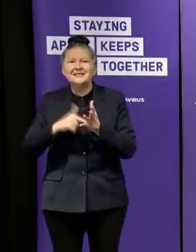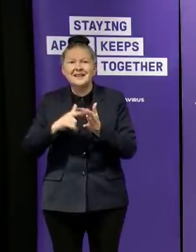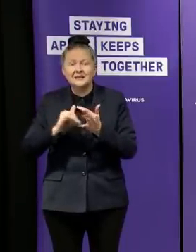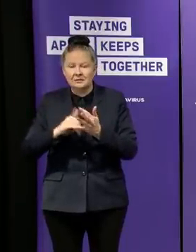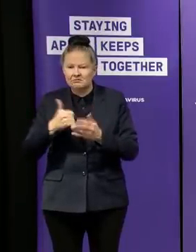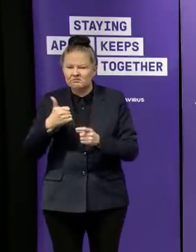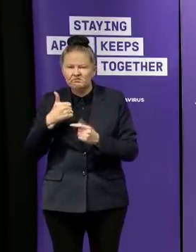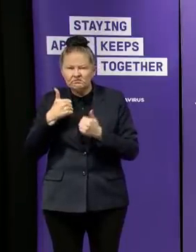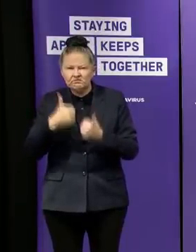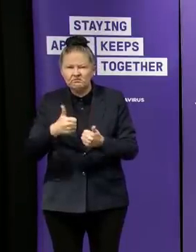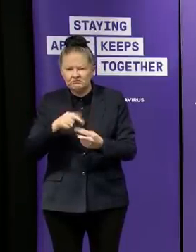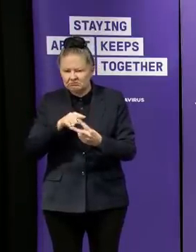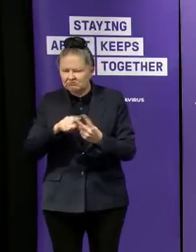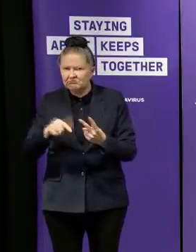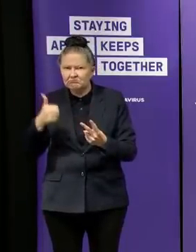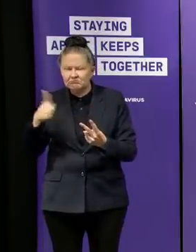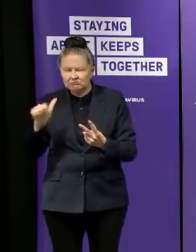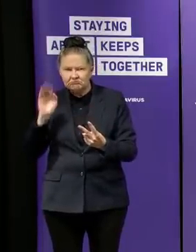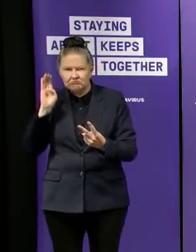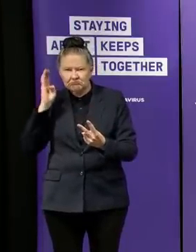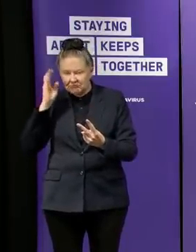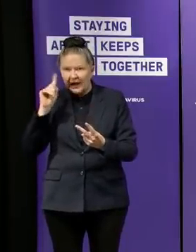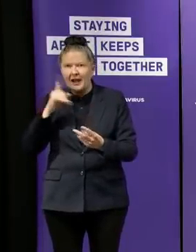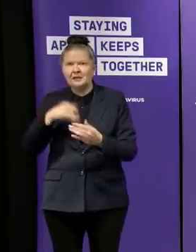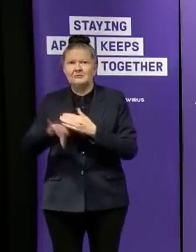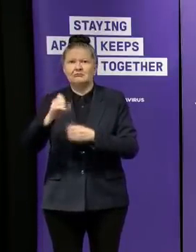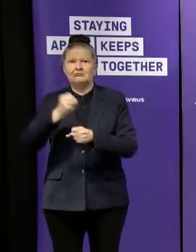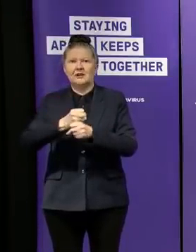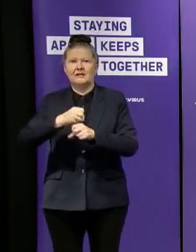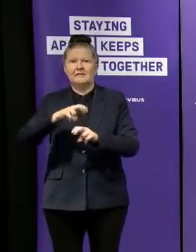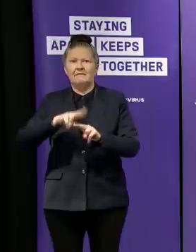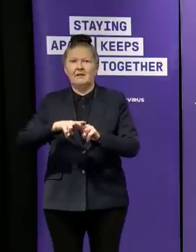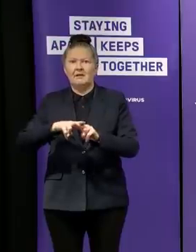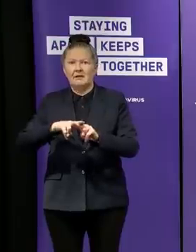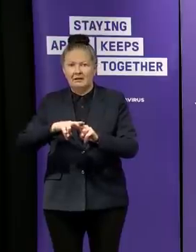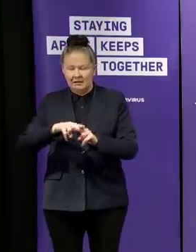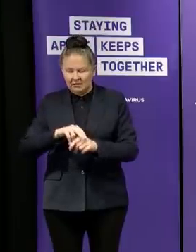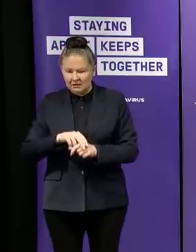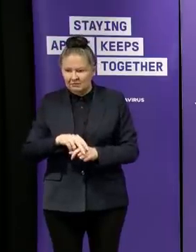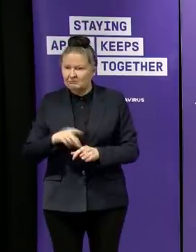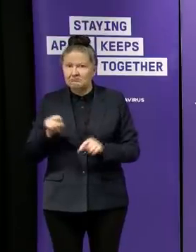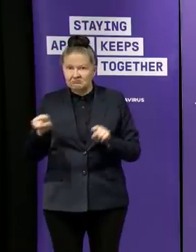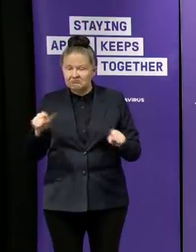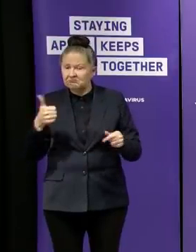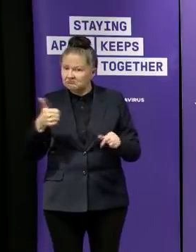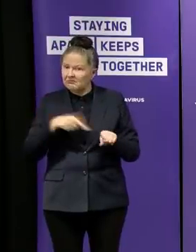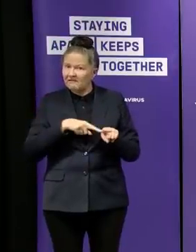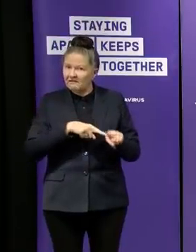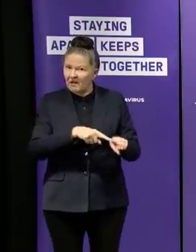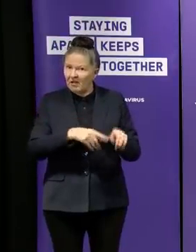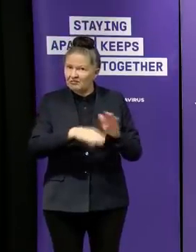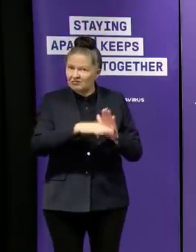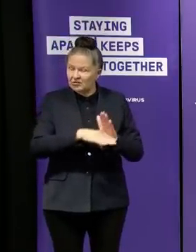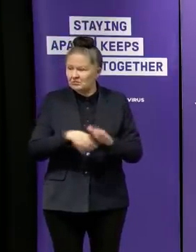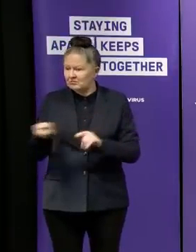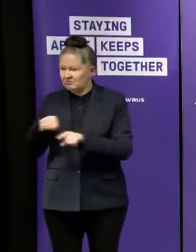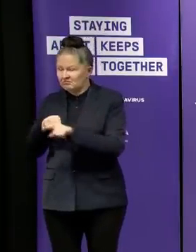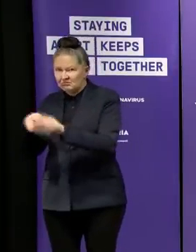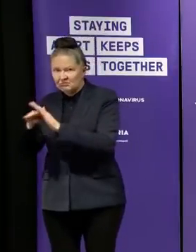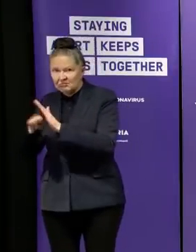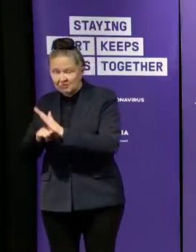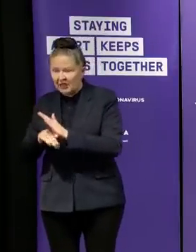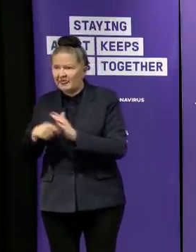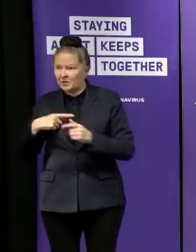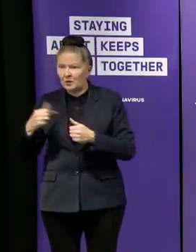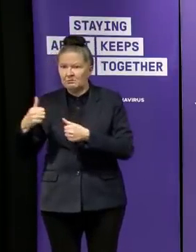make it this far, and they've been following the rules. That's one of the reasons that they've made it to the grand final. It's one of the reasons